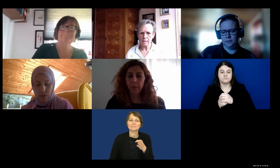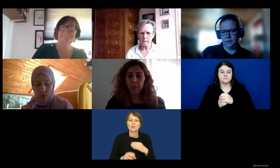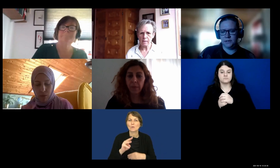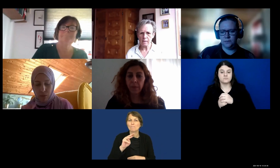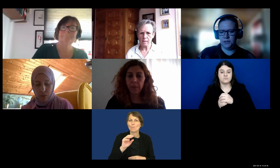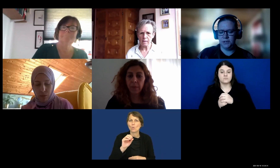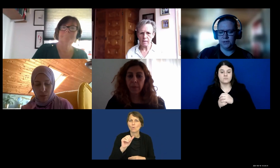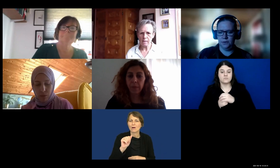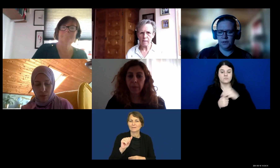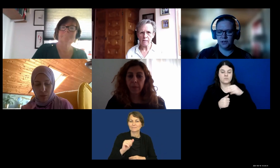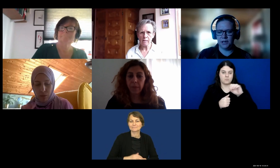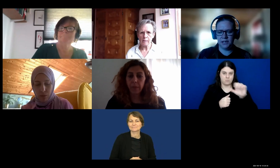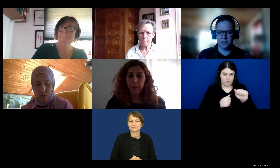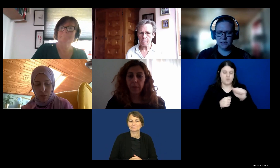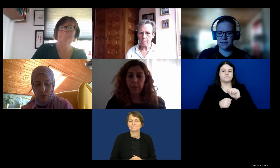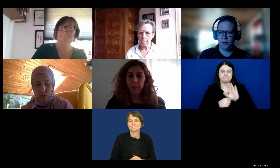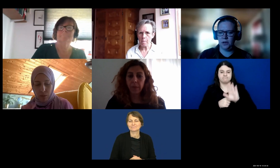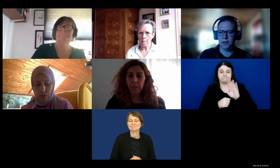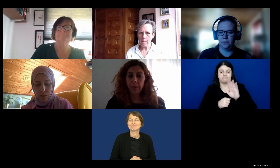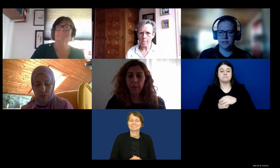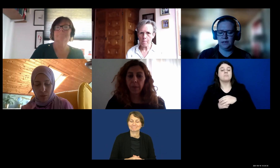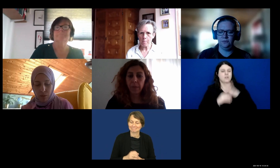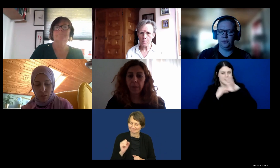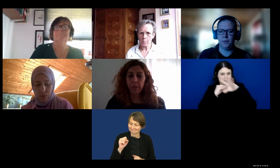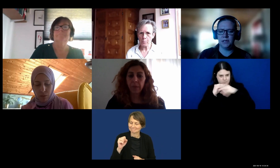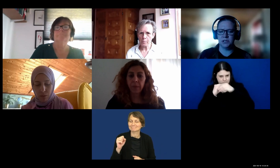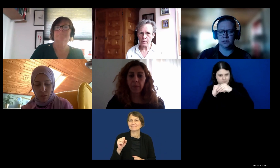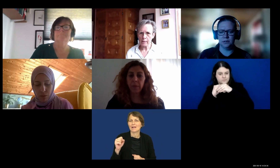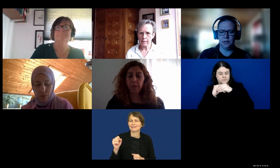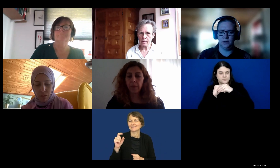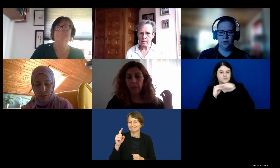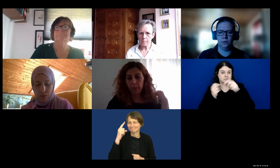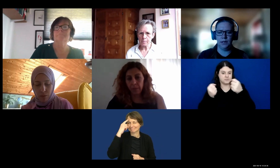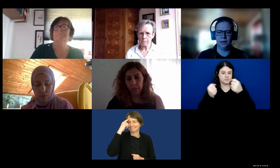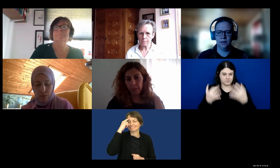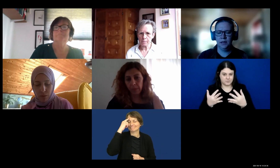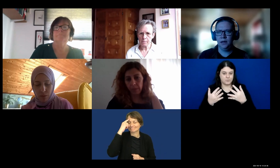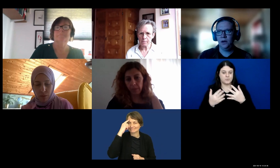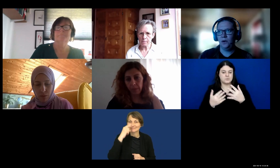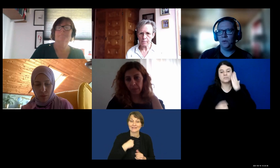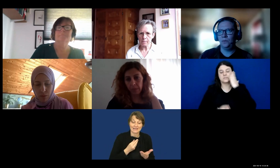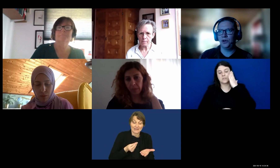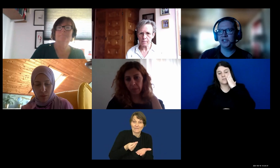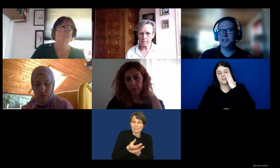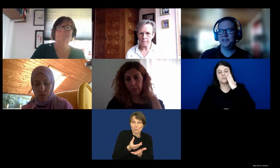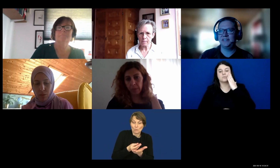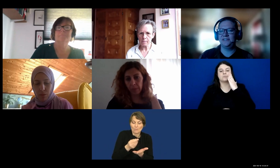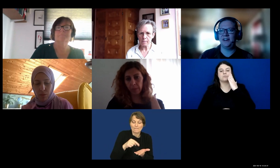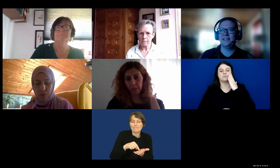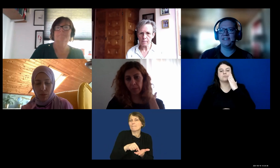Yeah, I just want to connect to this part about information and knowing